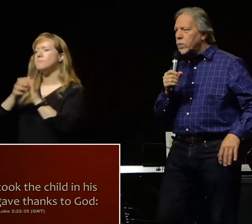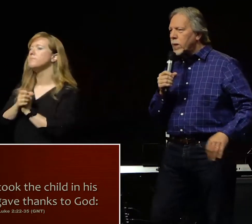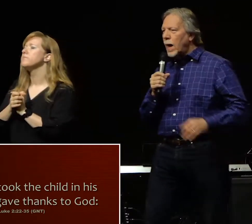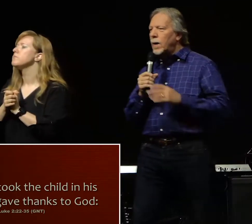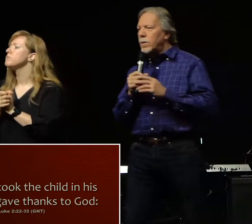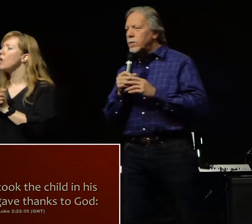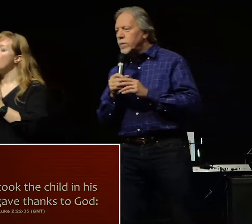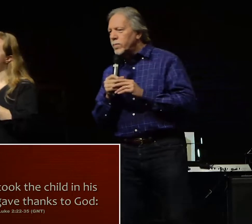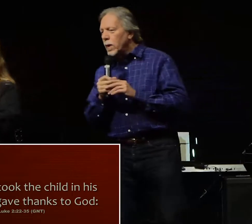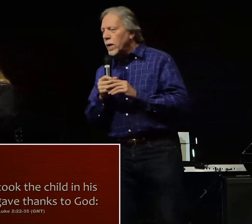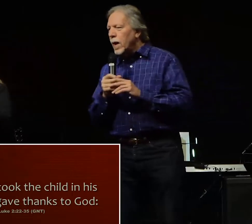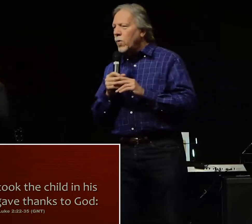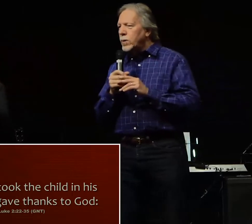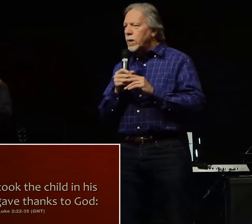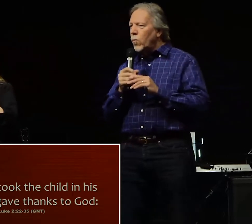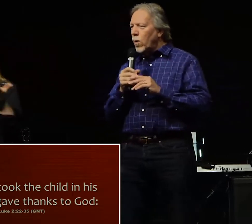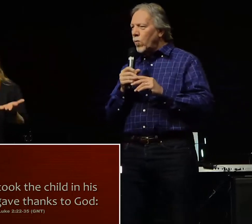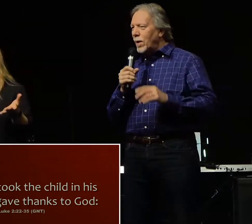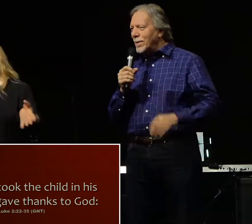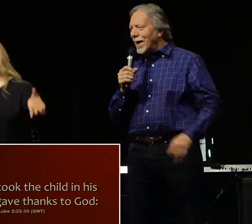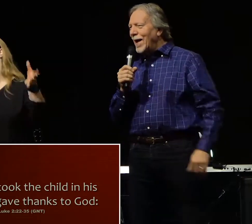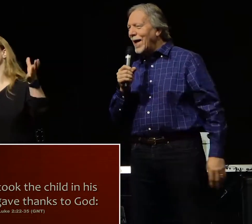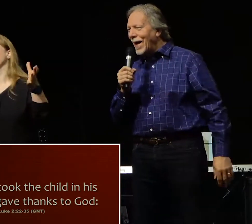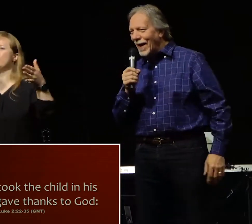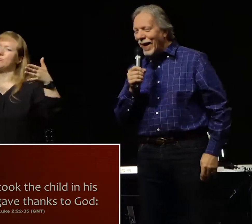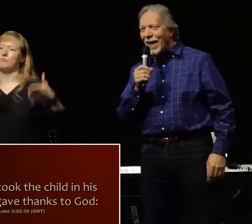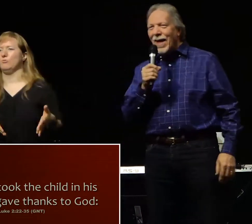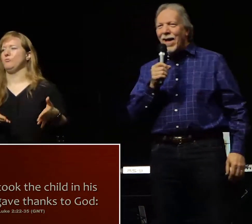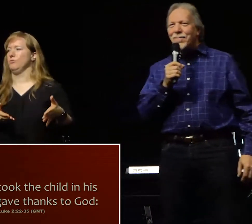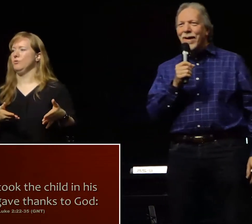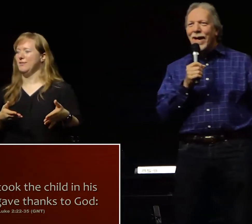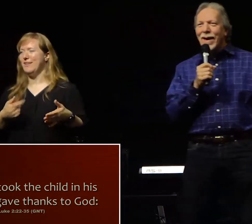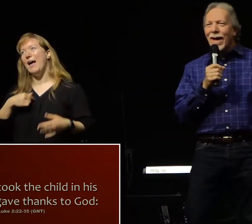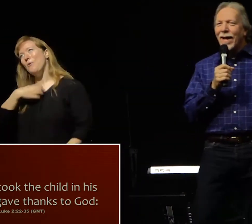biblical scholars, I wish I were one,